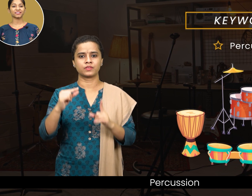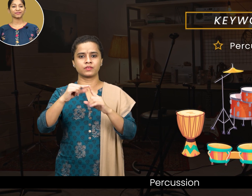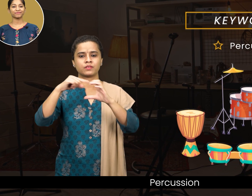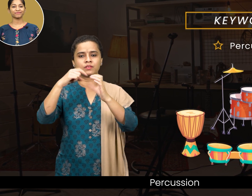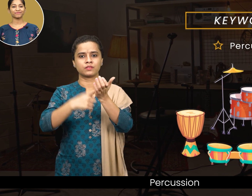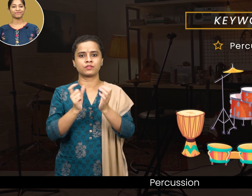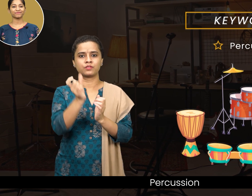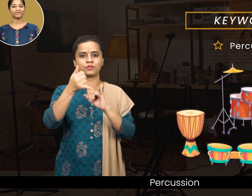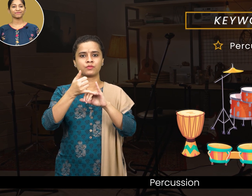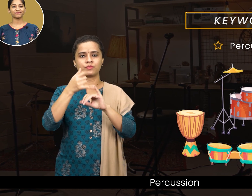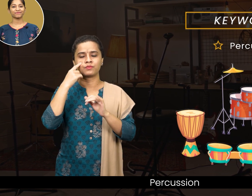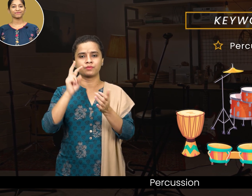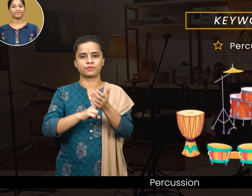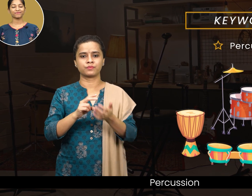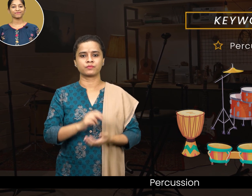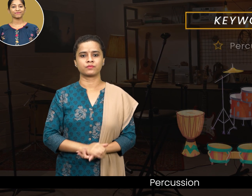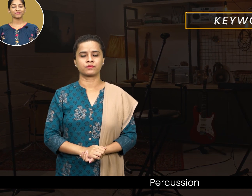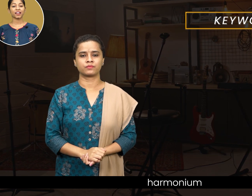percussion,